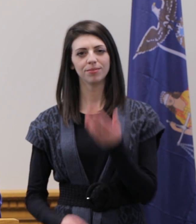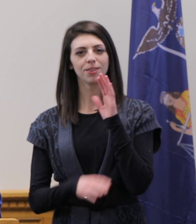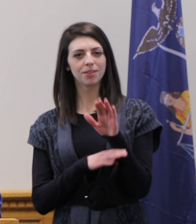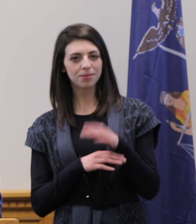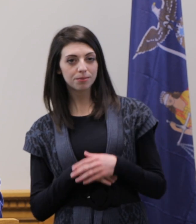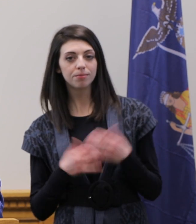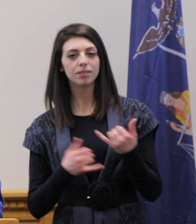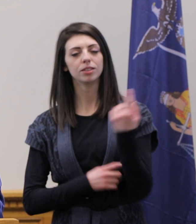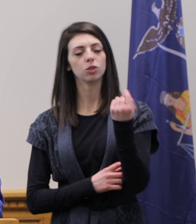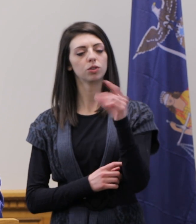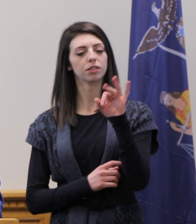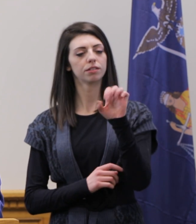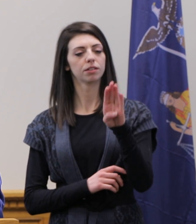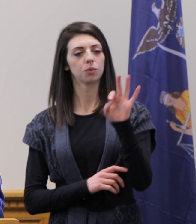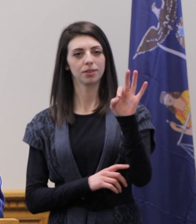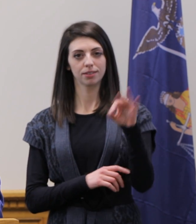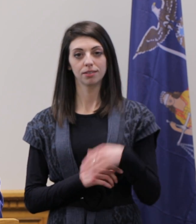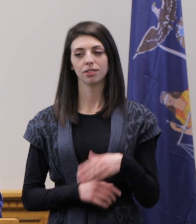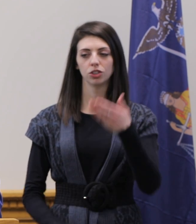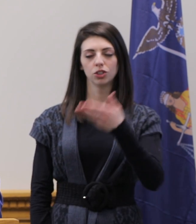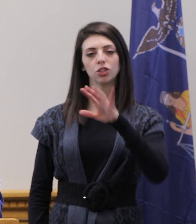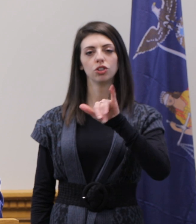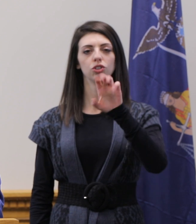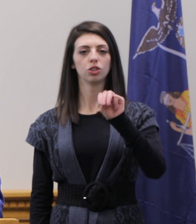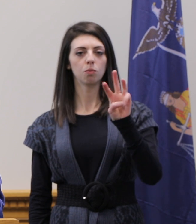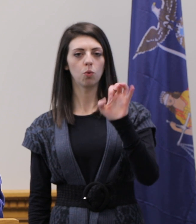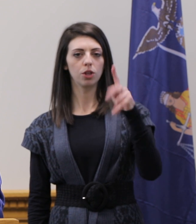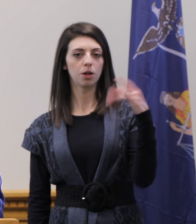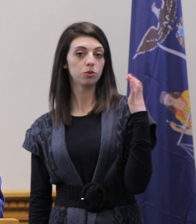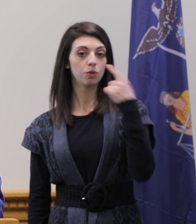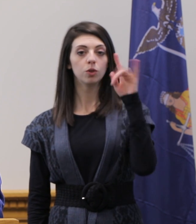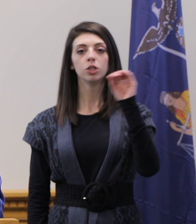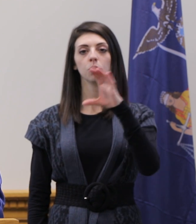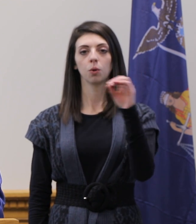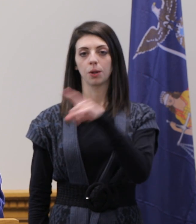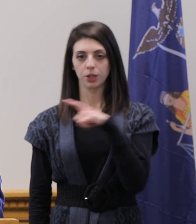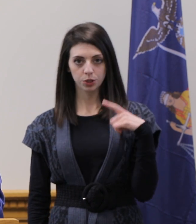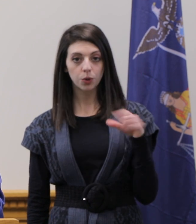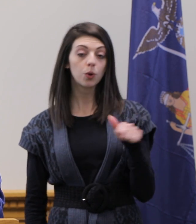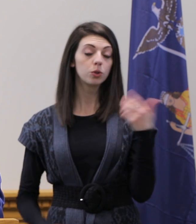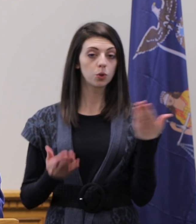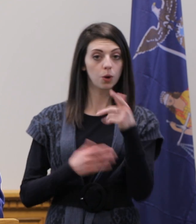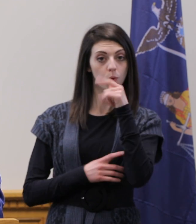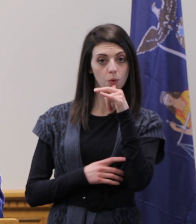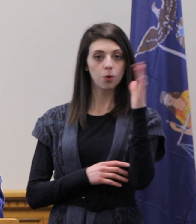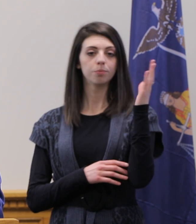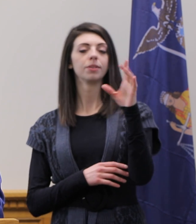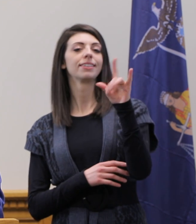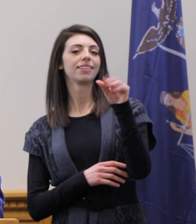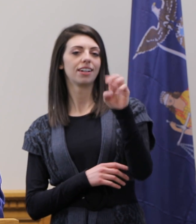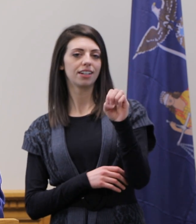Good afternoon. Today is Tuesday, February 9th. I'm Jim Weatherup, Chairman of the Oswego County Legislature. Joining me today is Diane